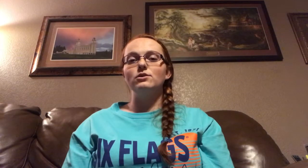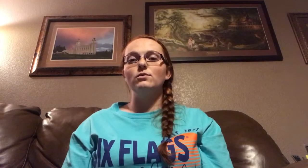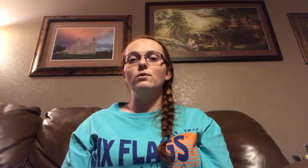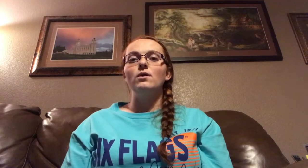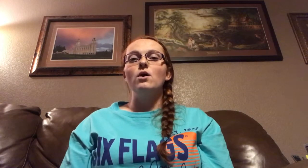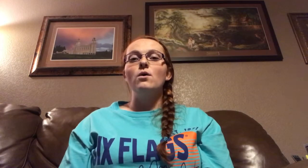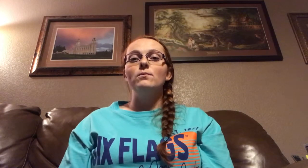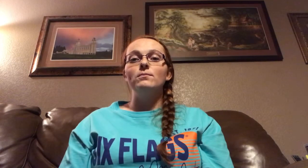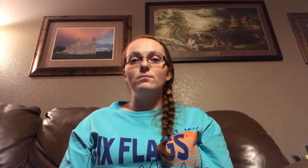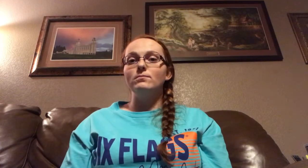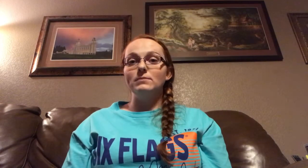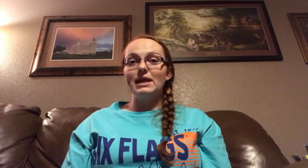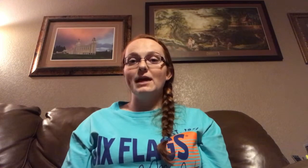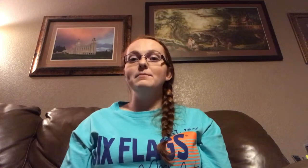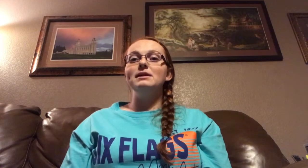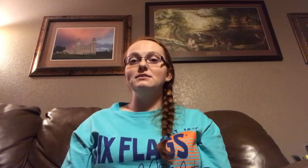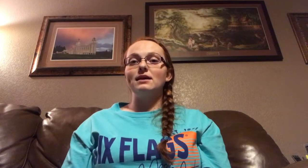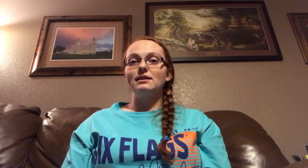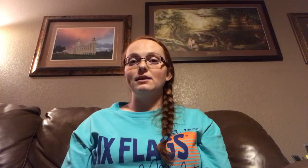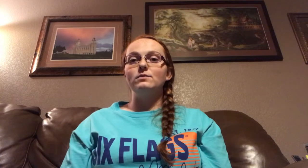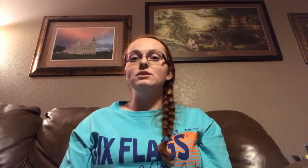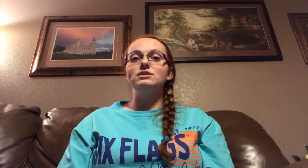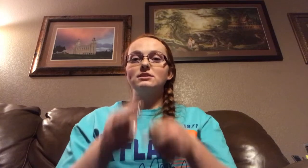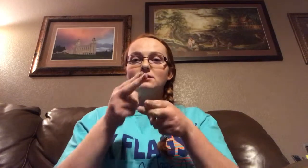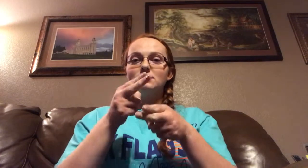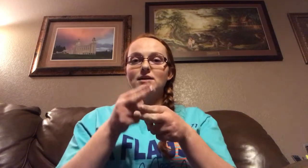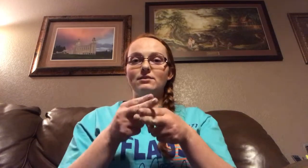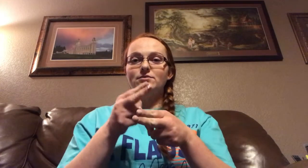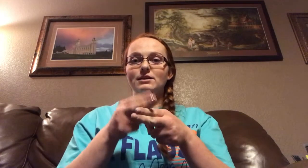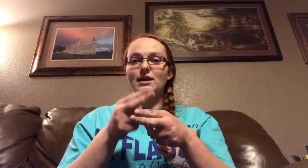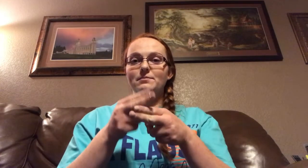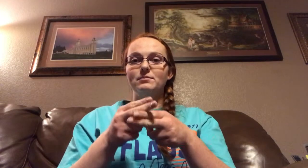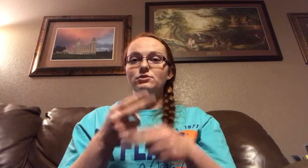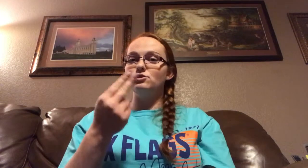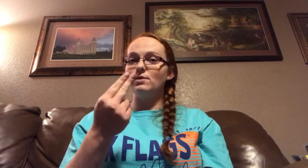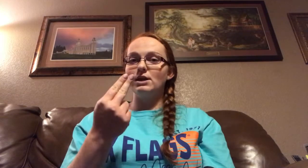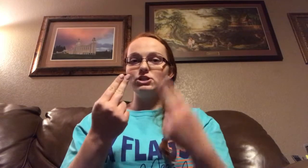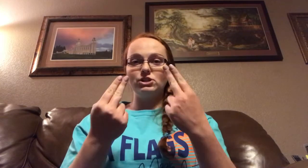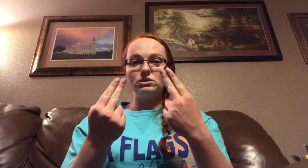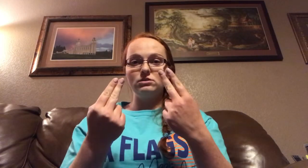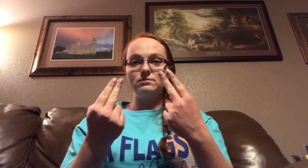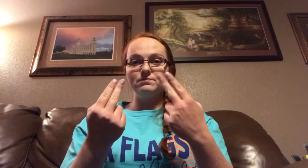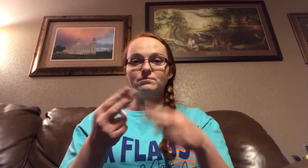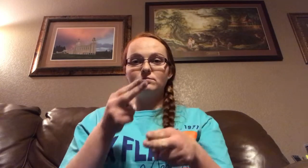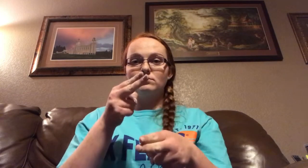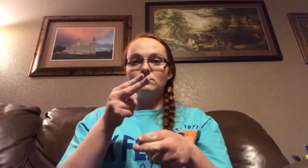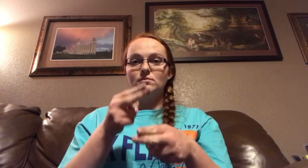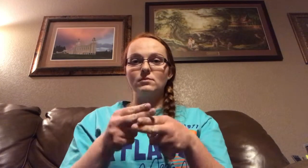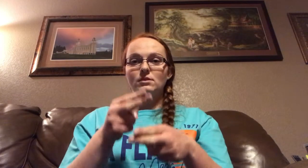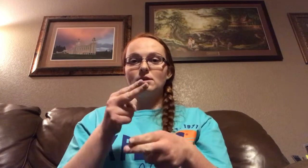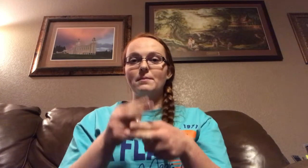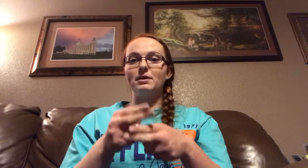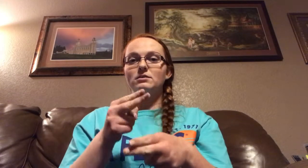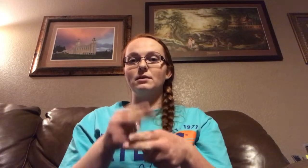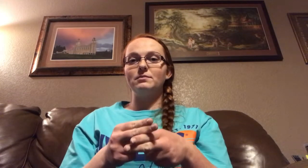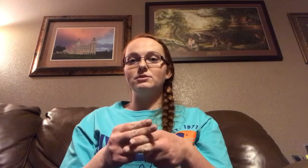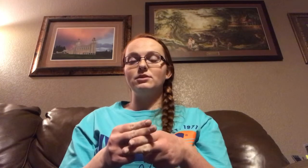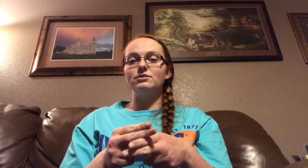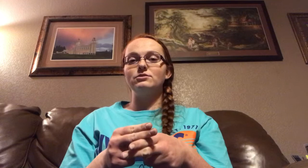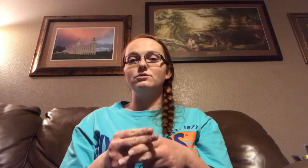So name in sign language, this is the sign for name. 2 H's tapping on top of each other.